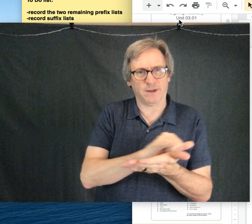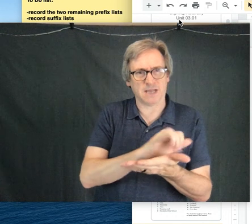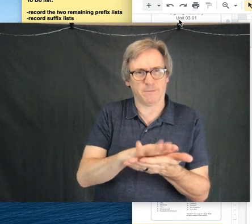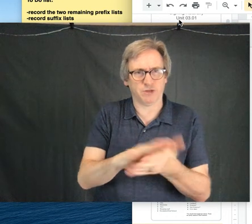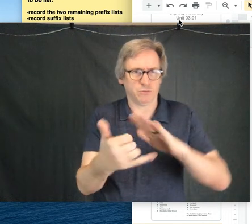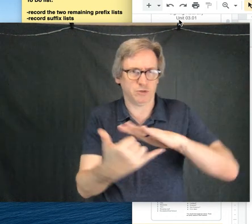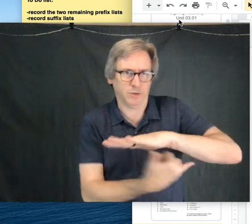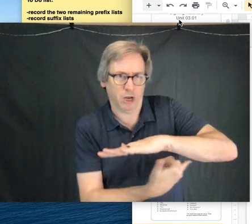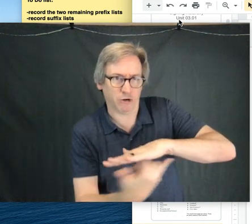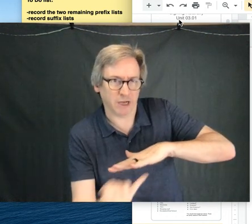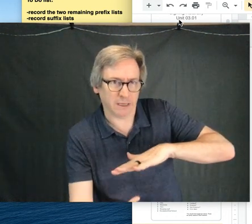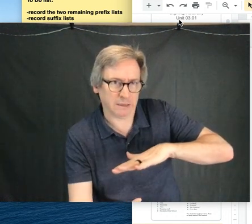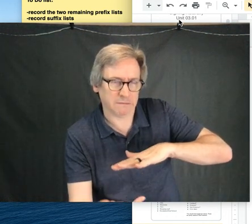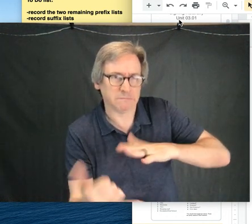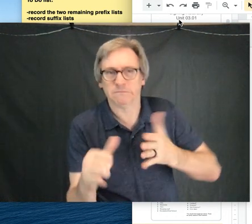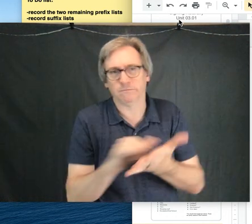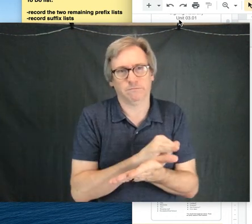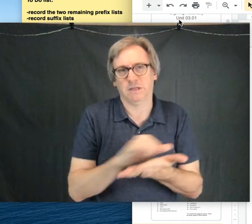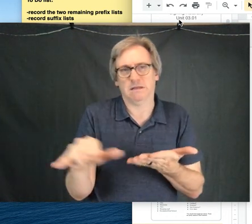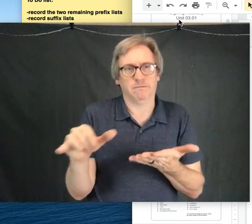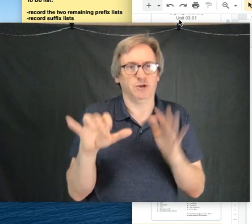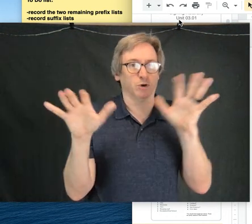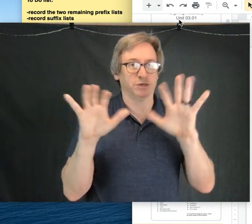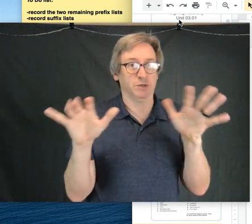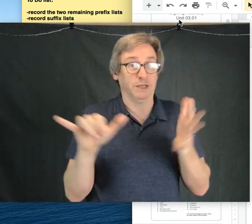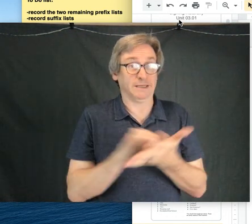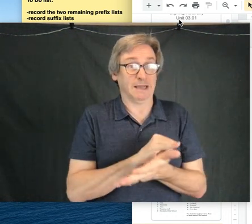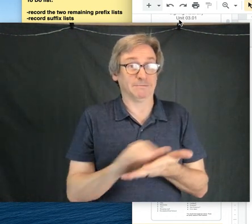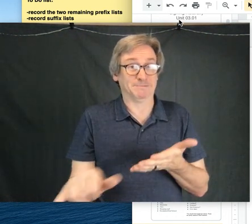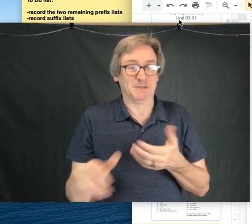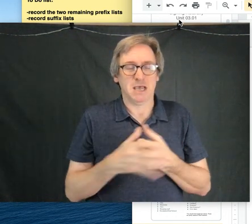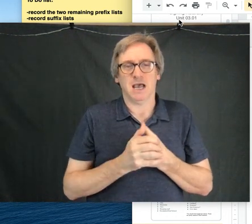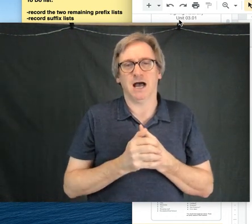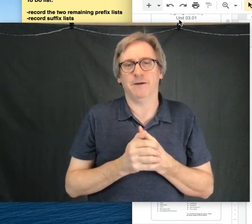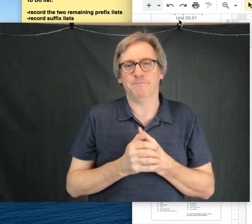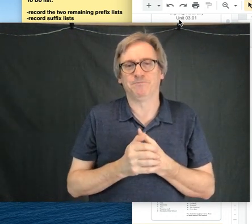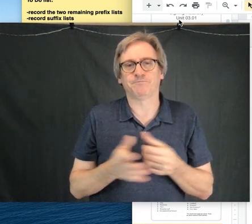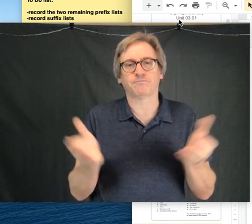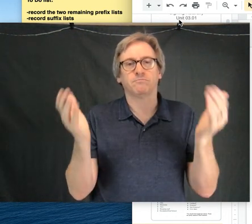keep it up on top. Don't do it underneath. New Yorkers don't like that.